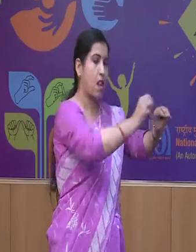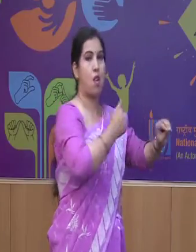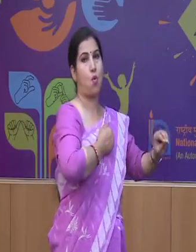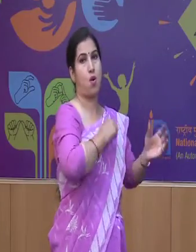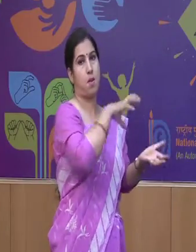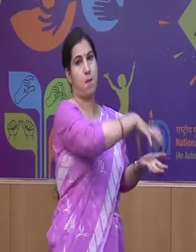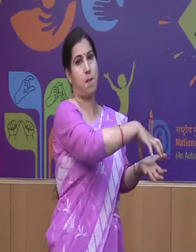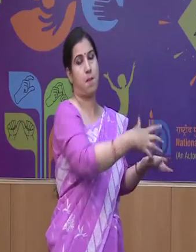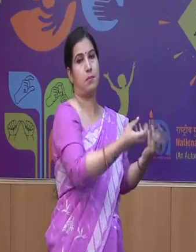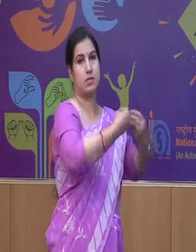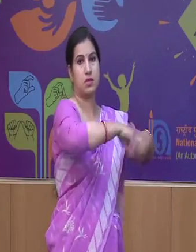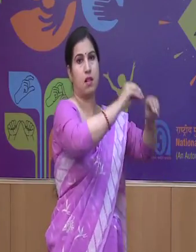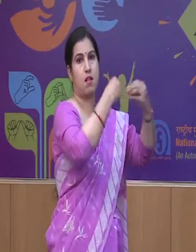own country.